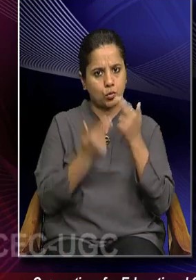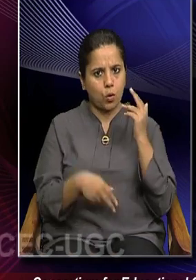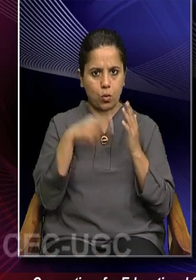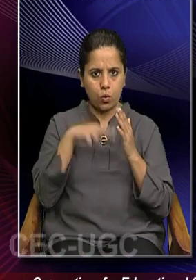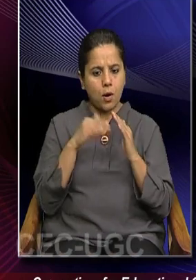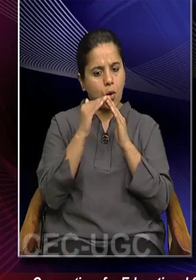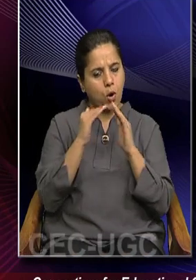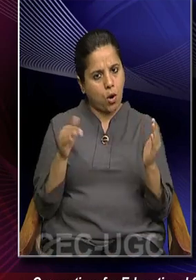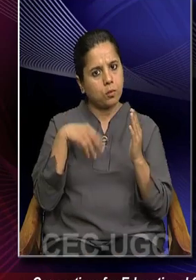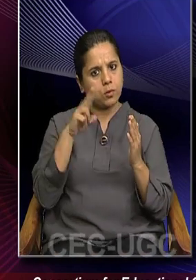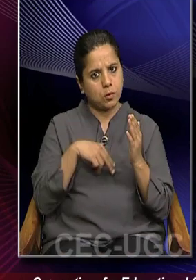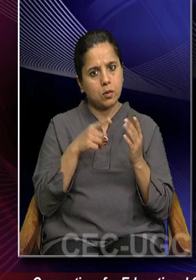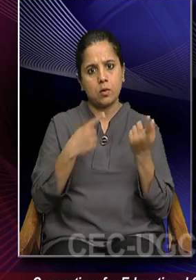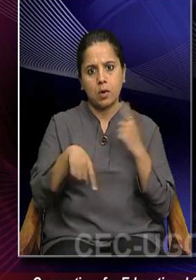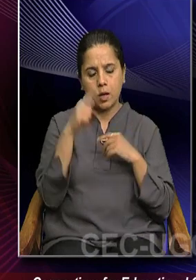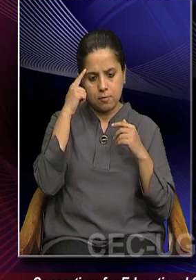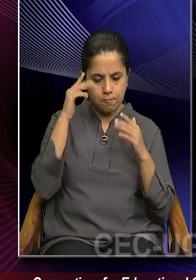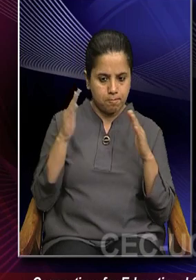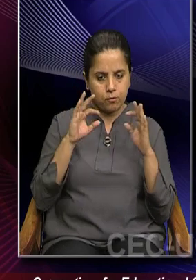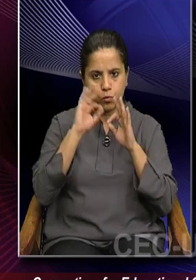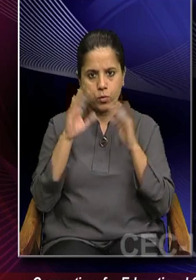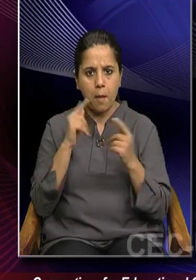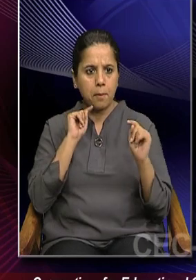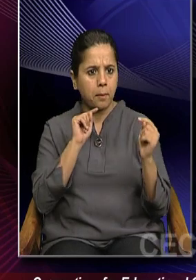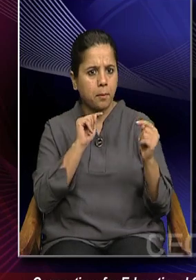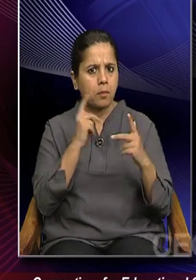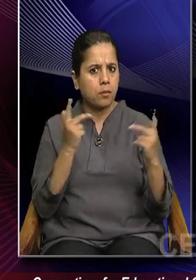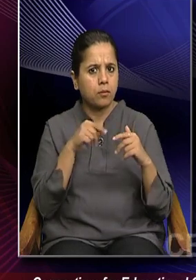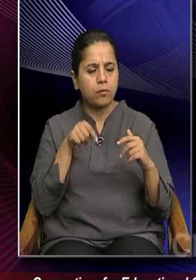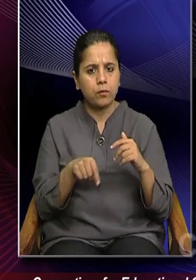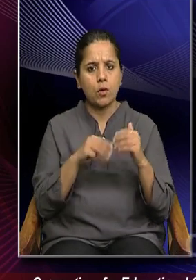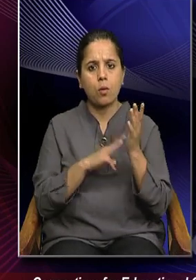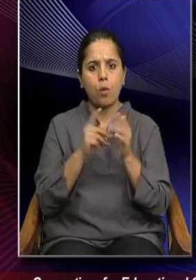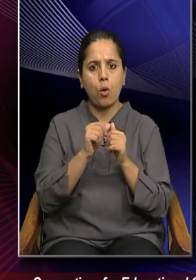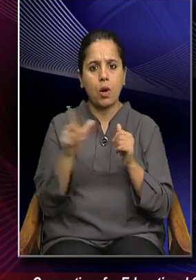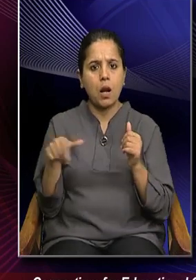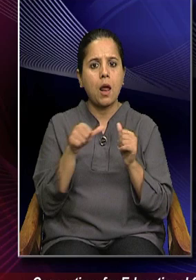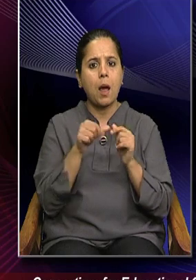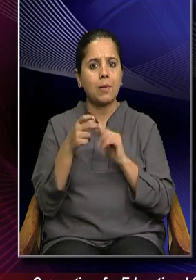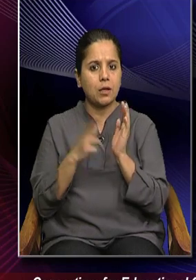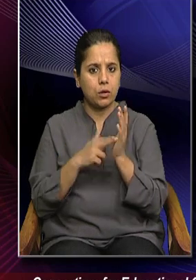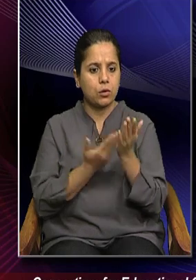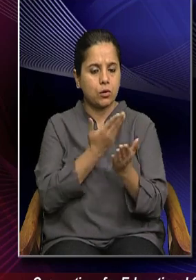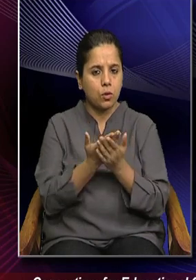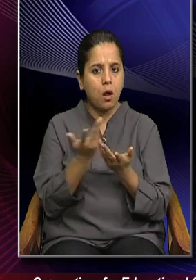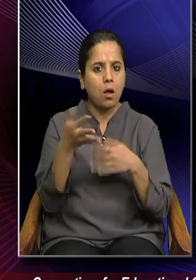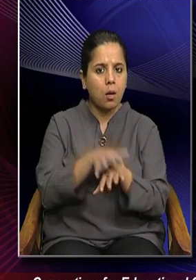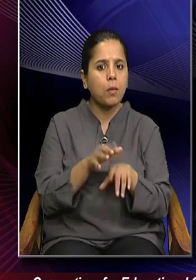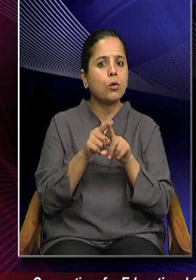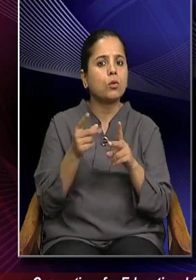at home and come prepared to debate its moral applications and